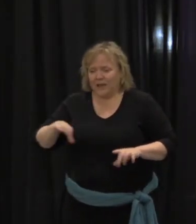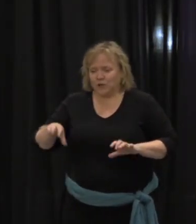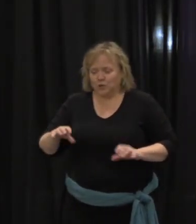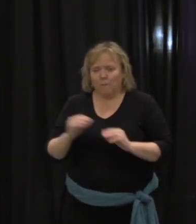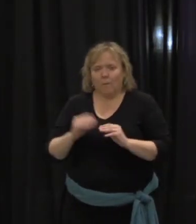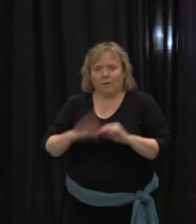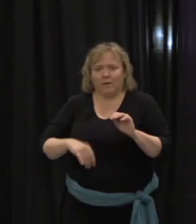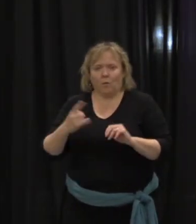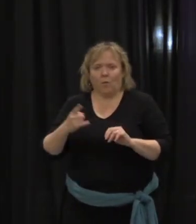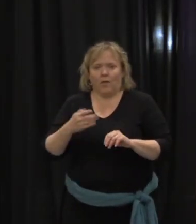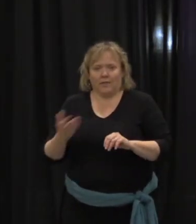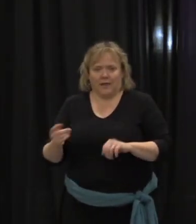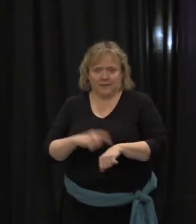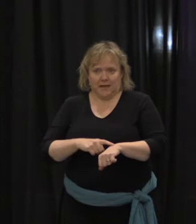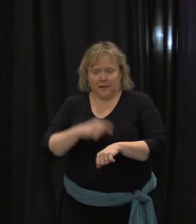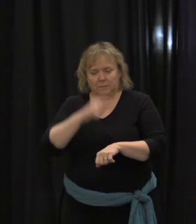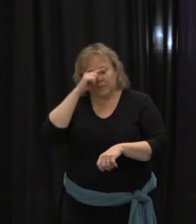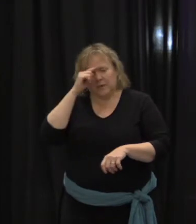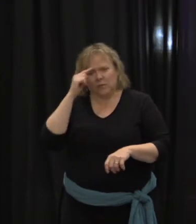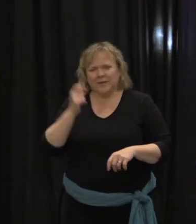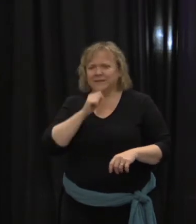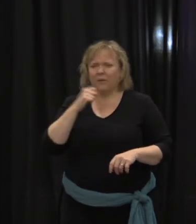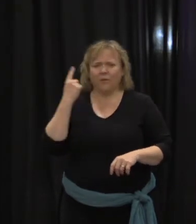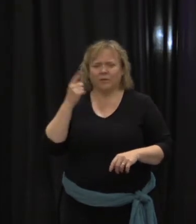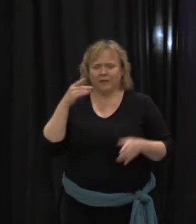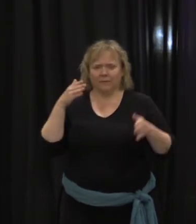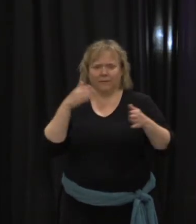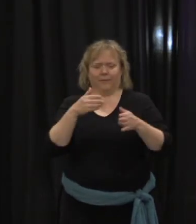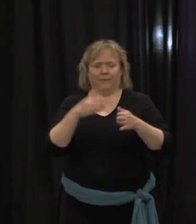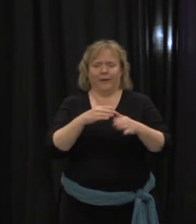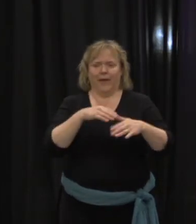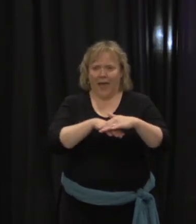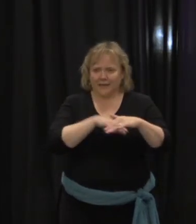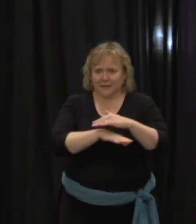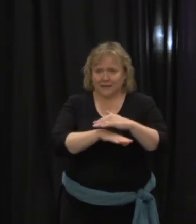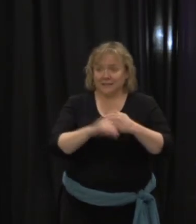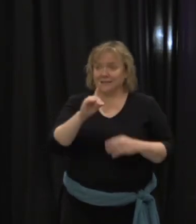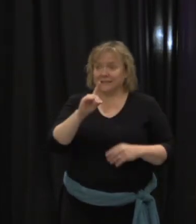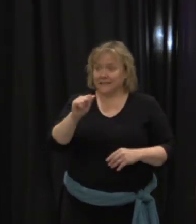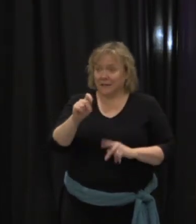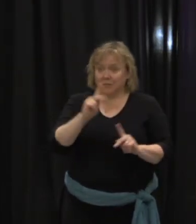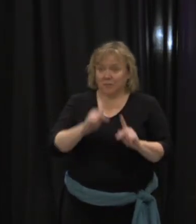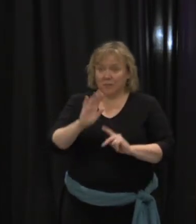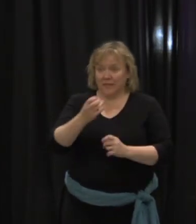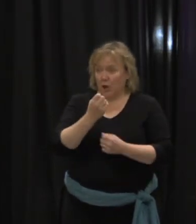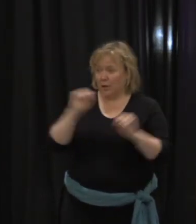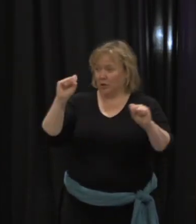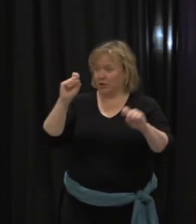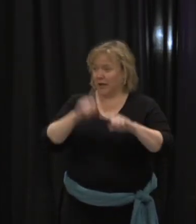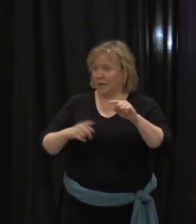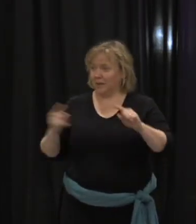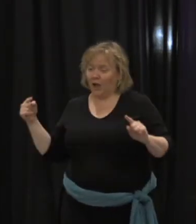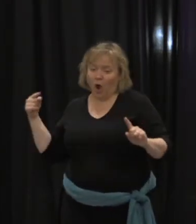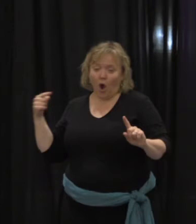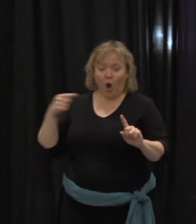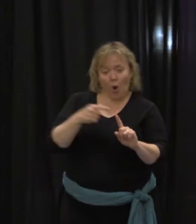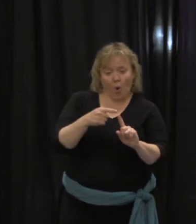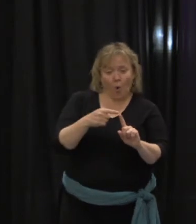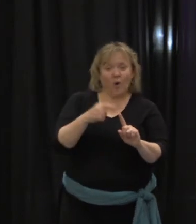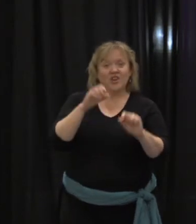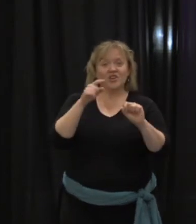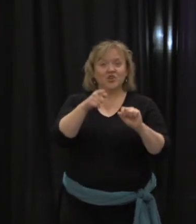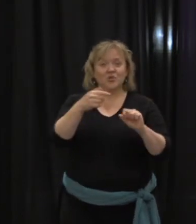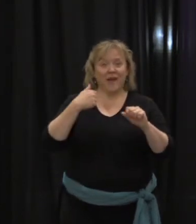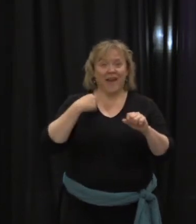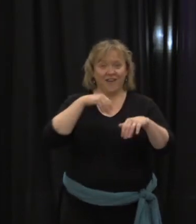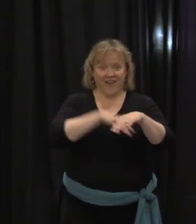must move beyond only access, because disabled people's liberation cannot be boiled down to just logistics.